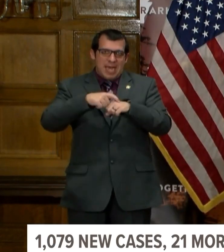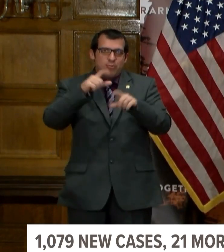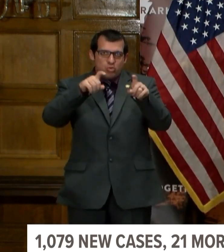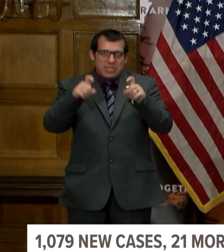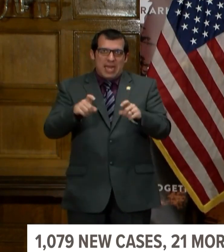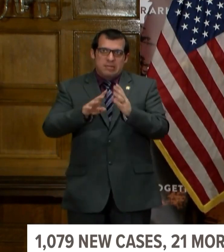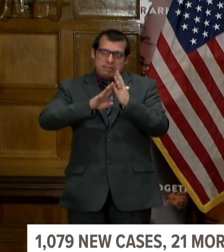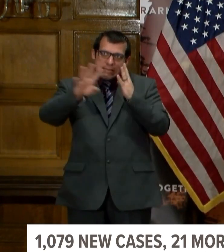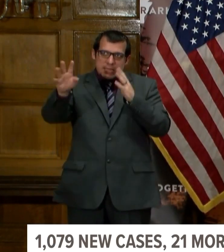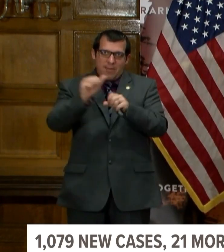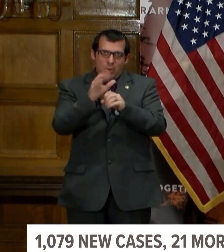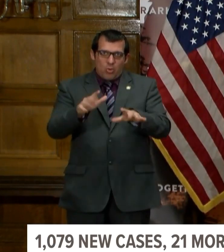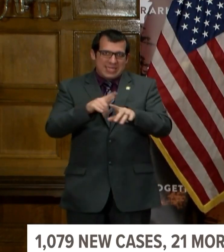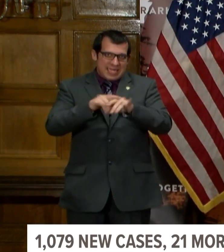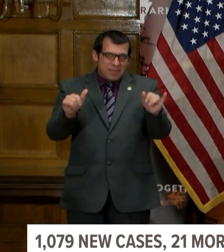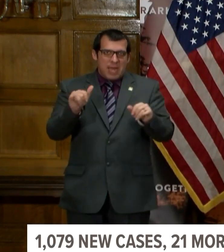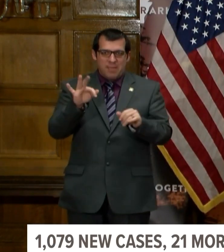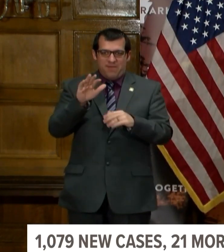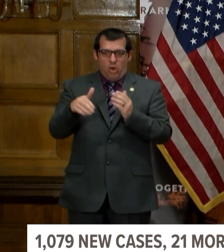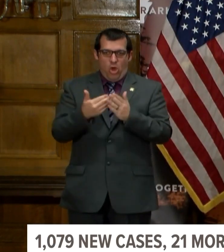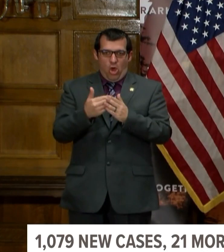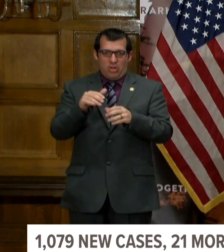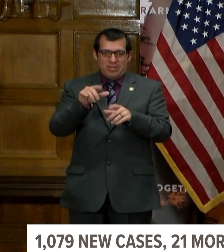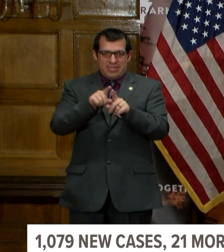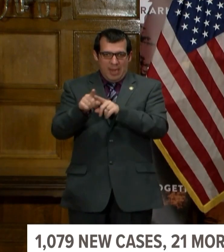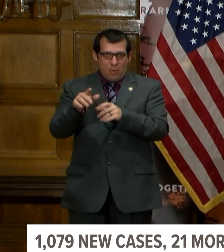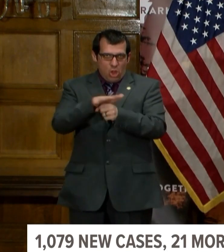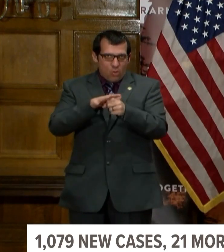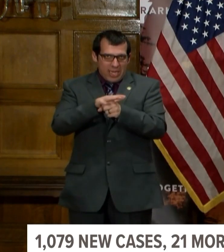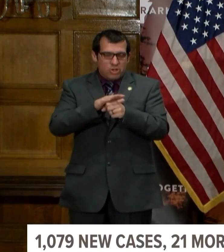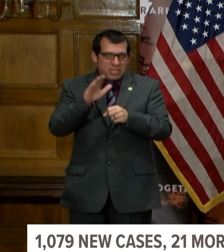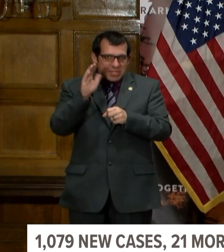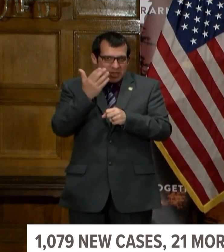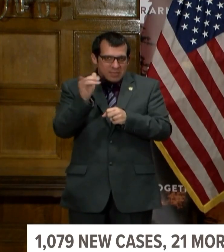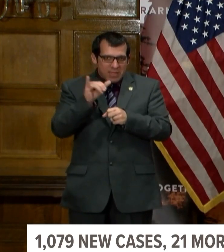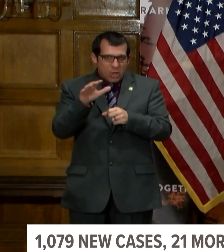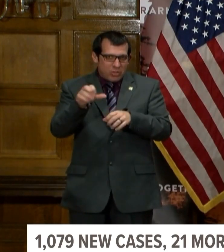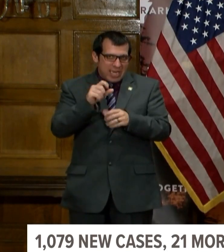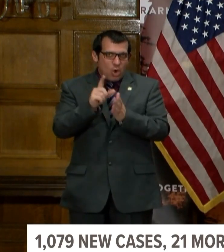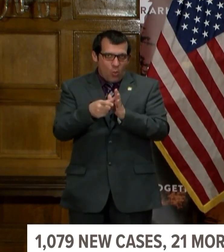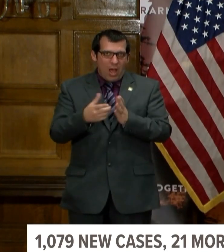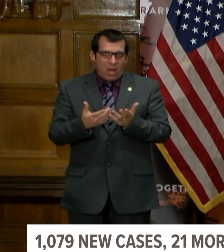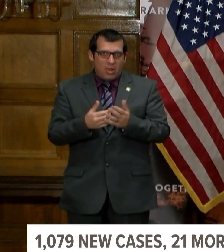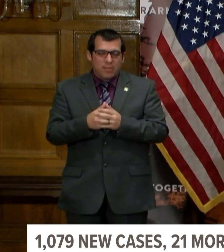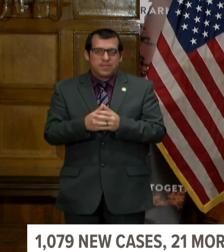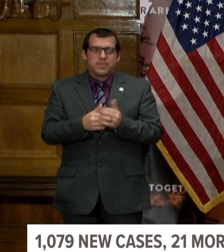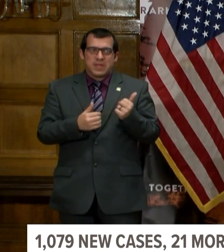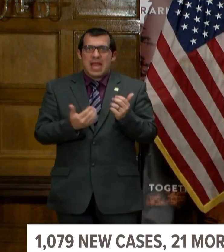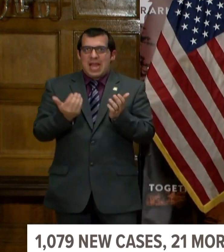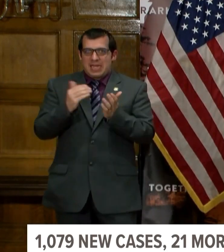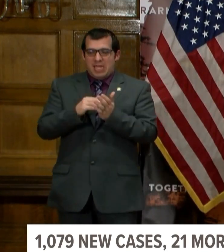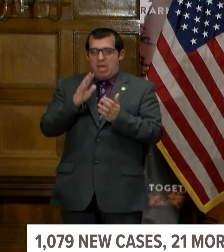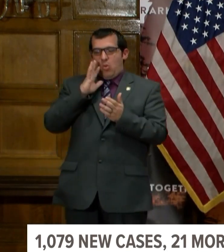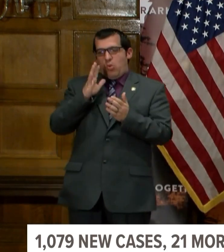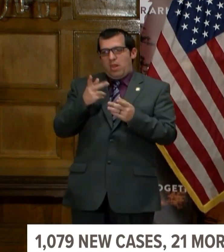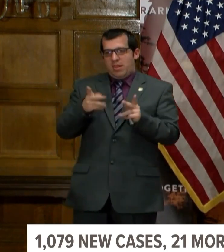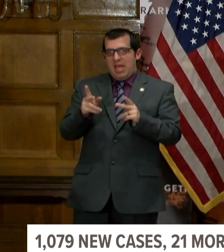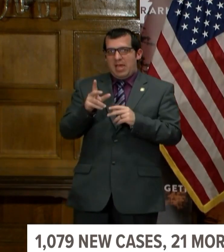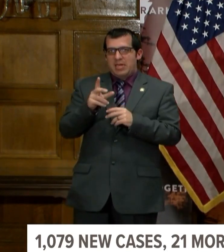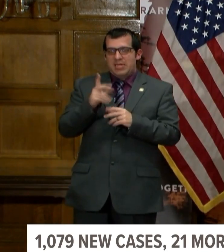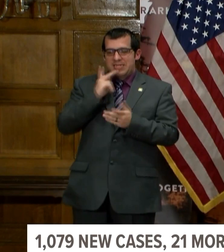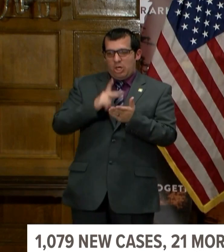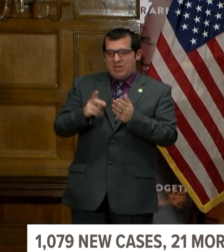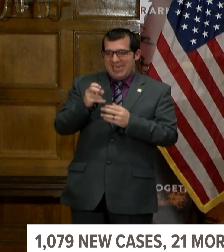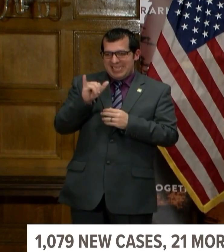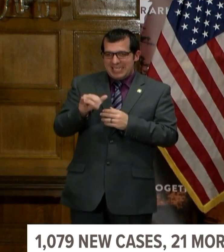time, you know, if it's all being done in the same location, just seems like that would take a while. So again, I will let